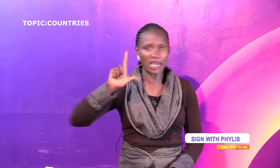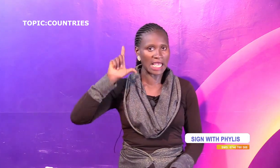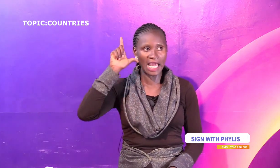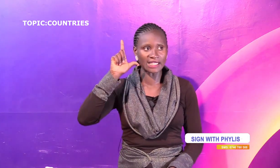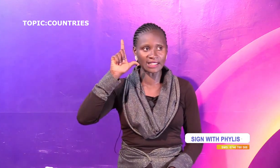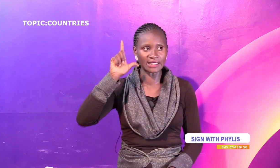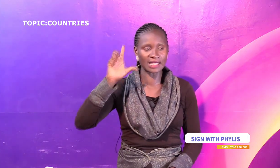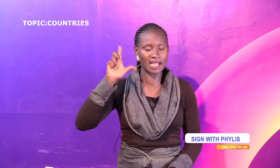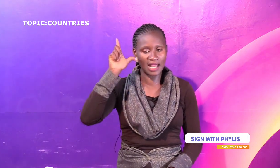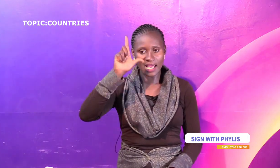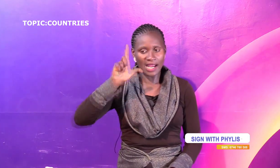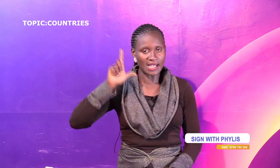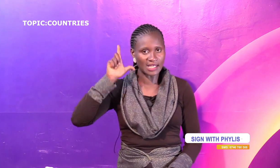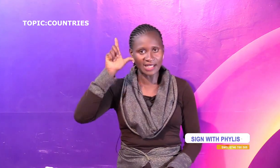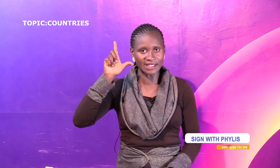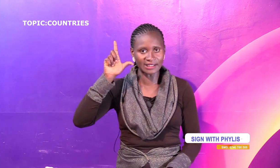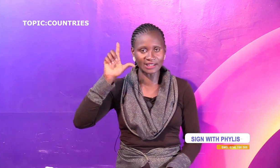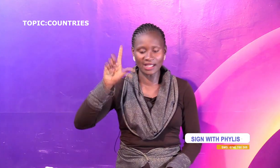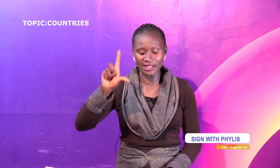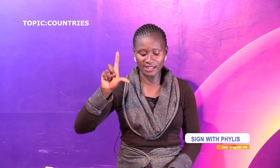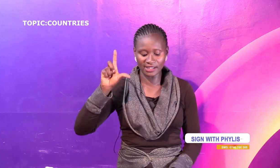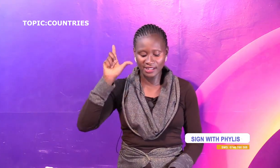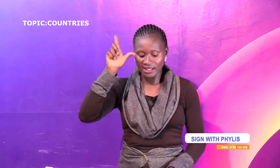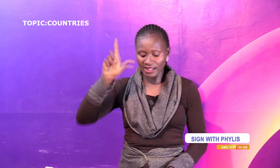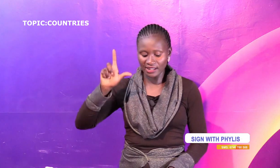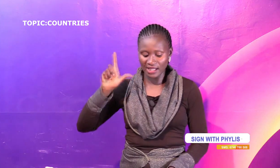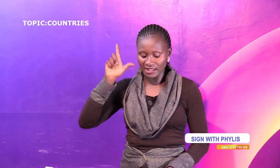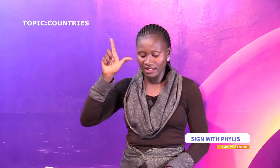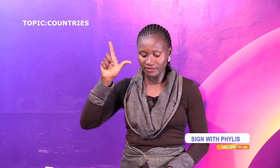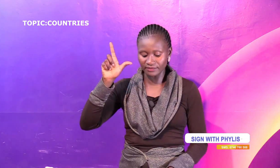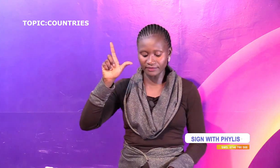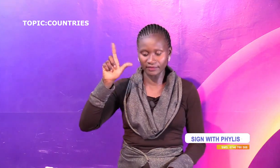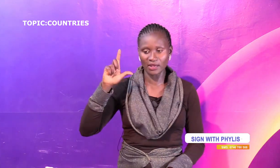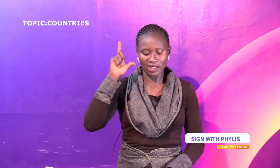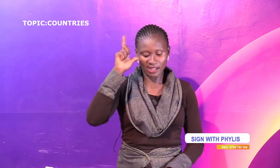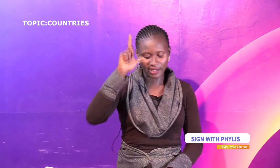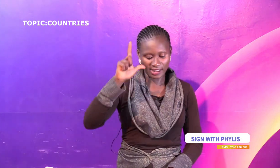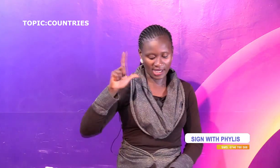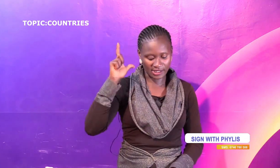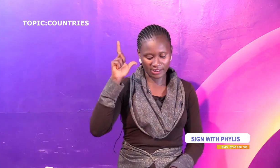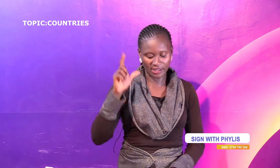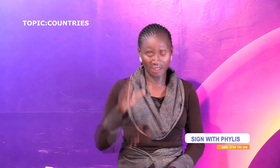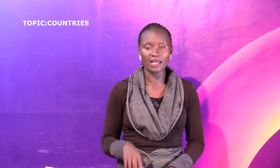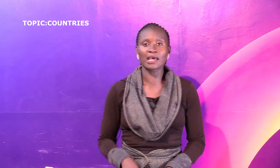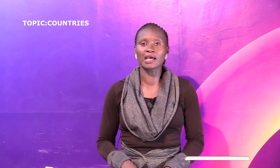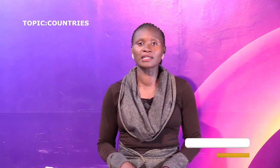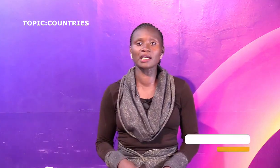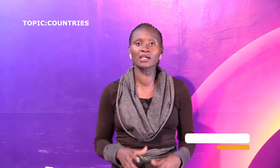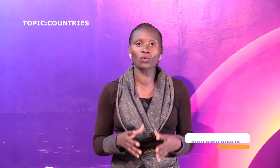London, London, like this, London, London. And then